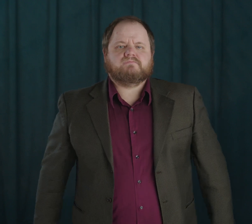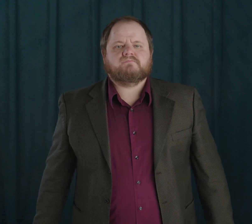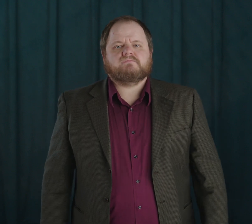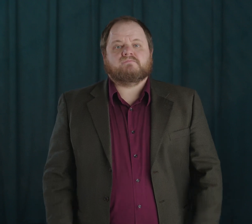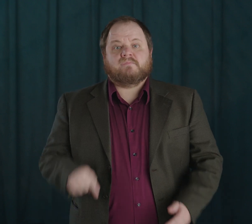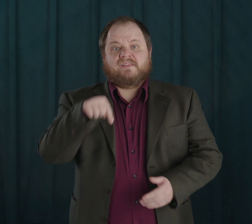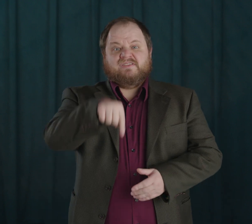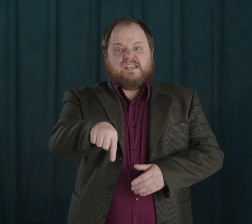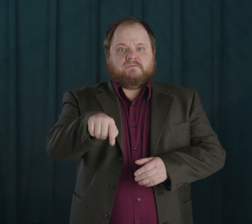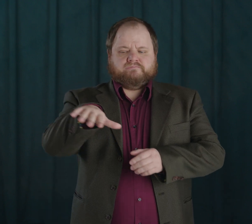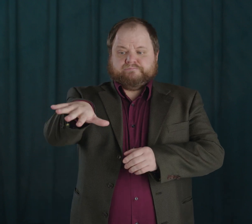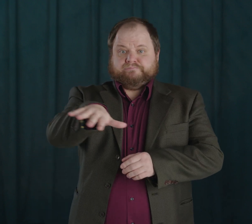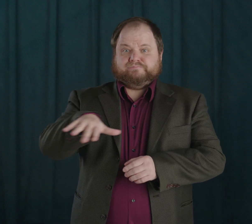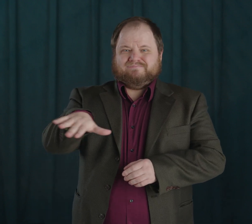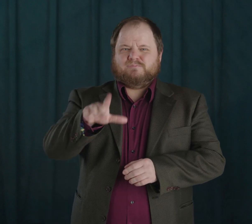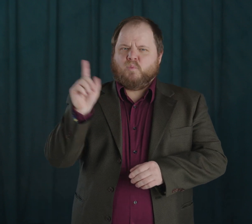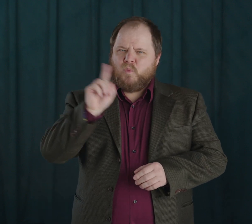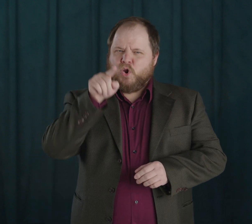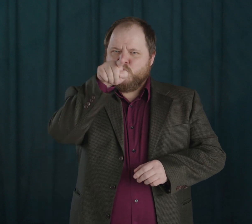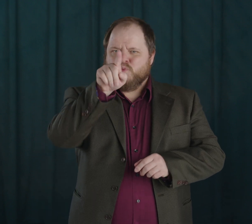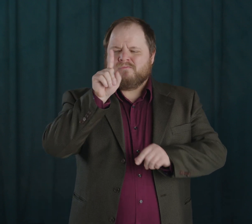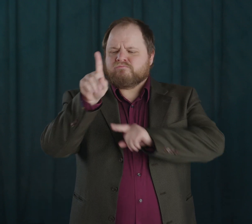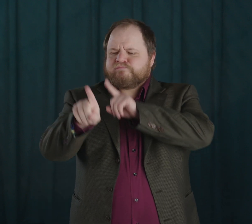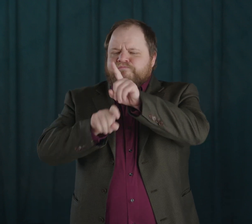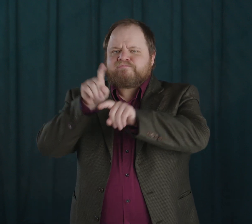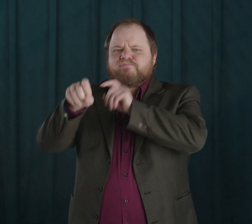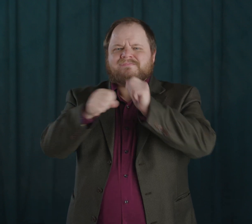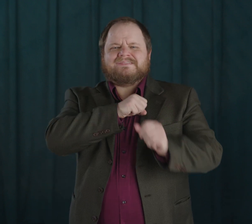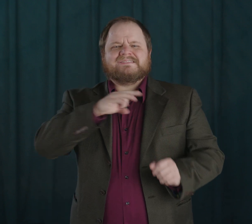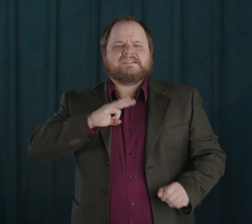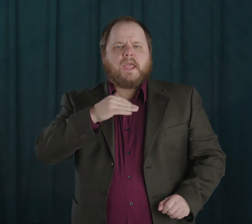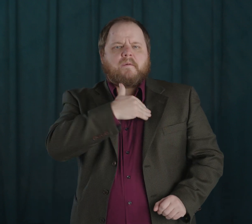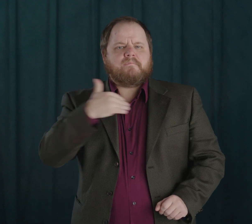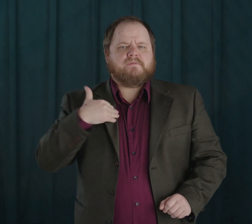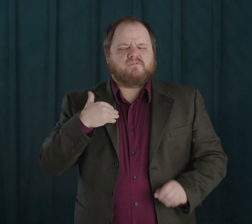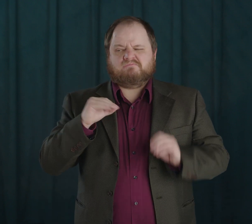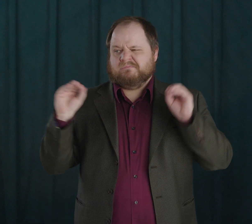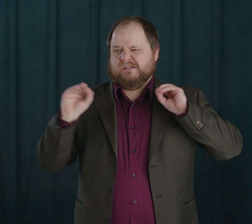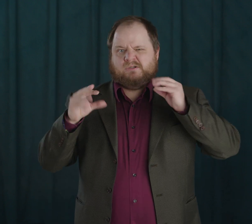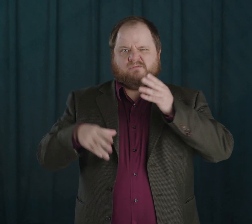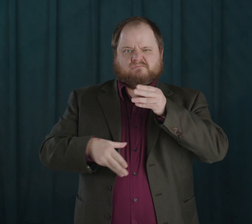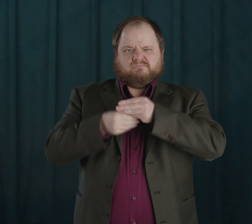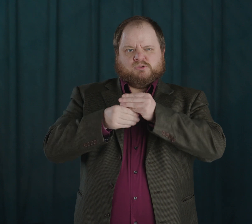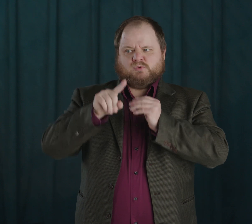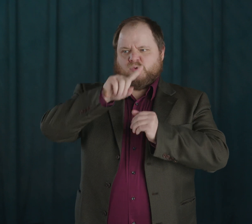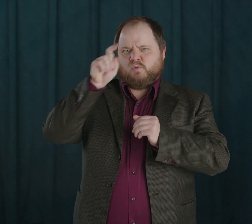Education. This station is where you can ask a staff member any additional questions that you may have.